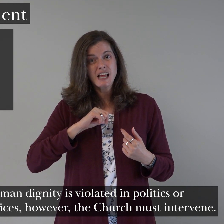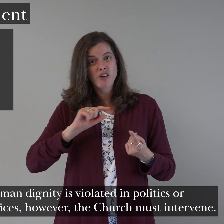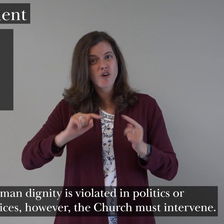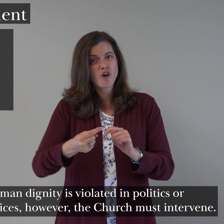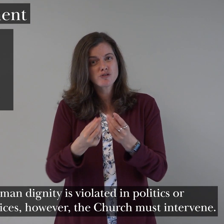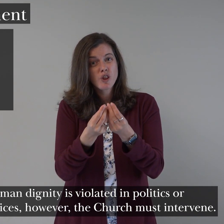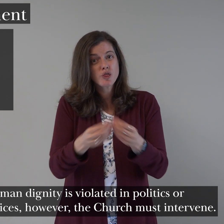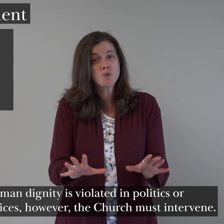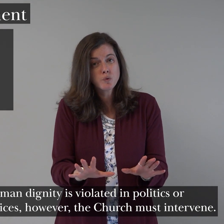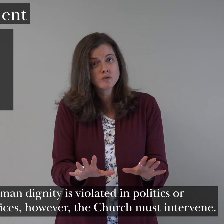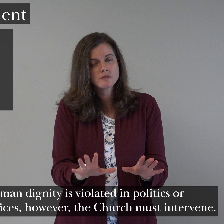intervene